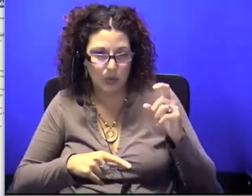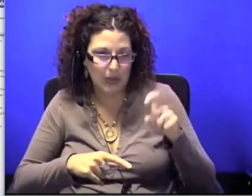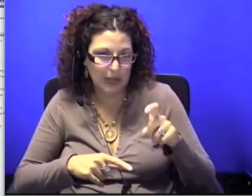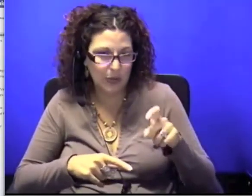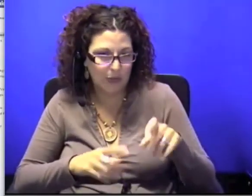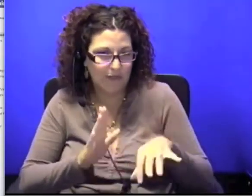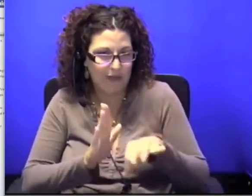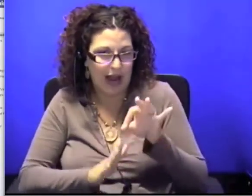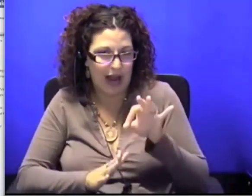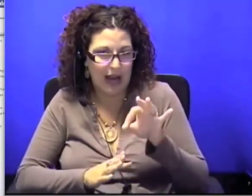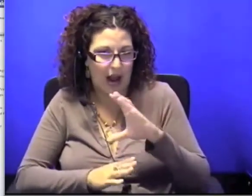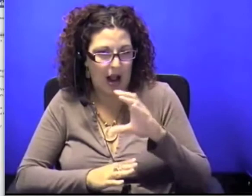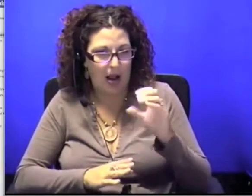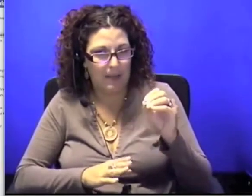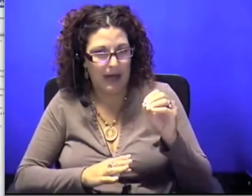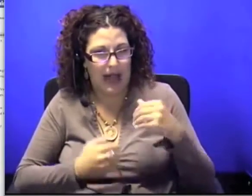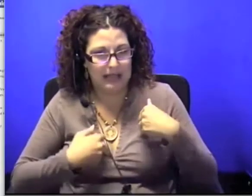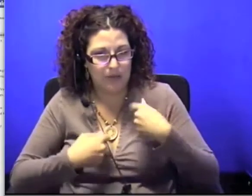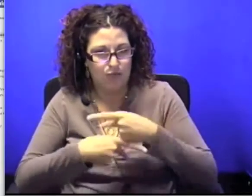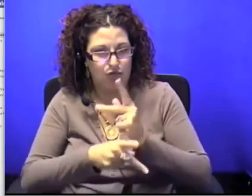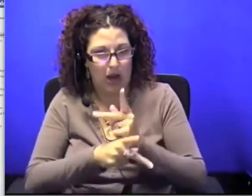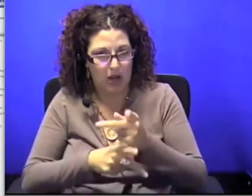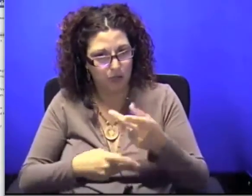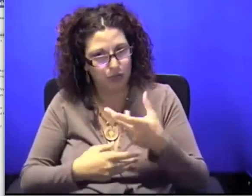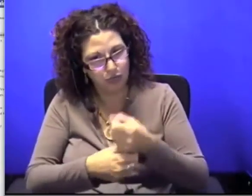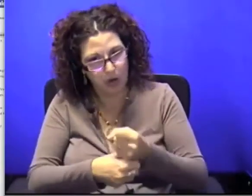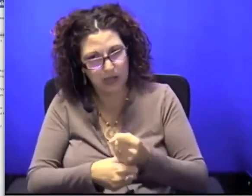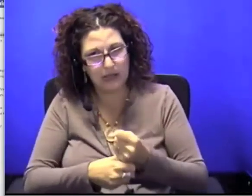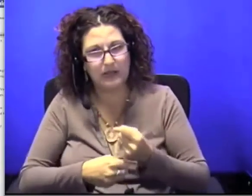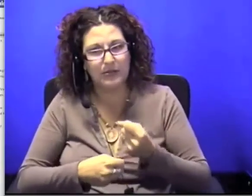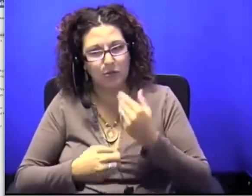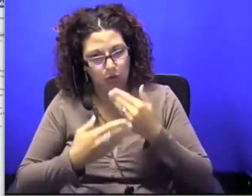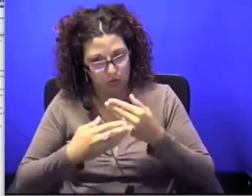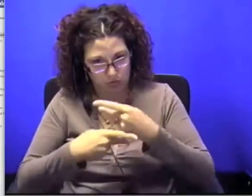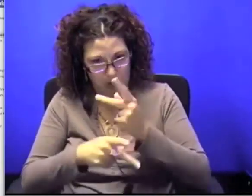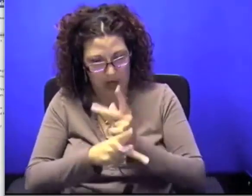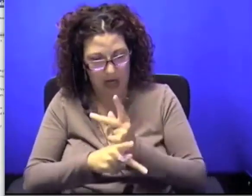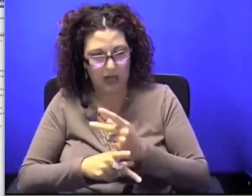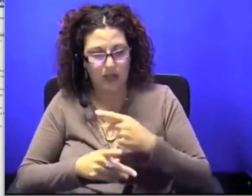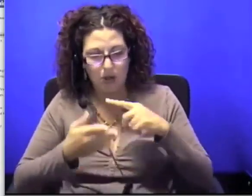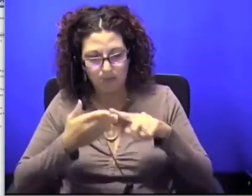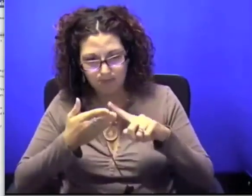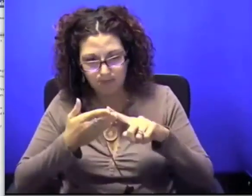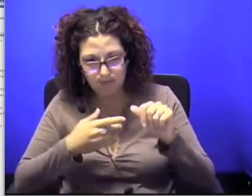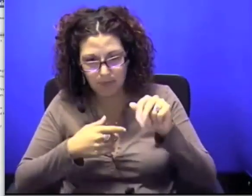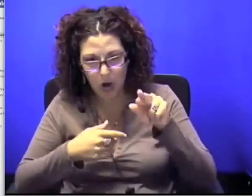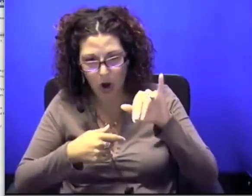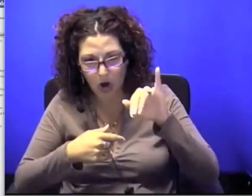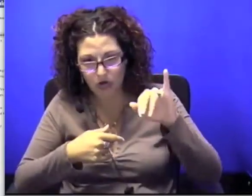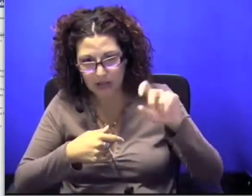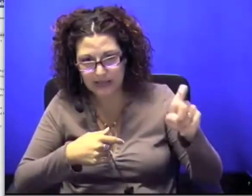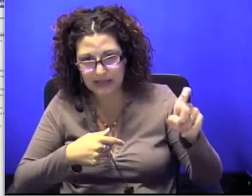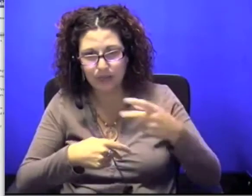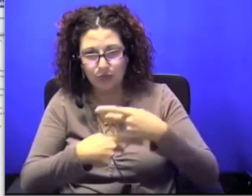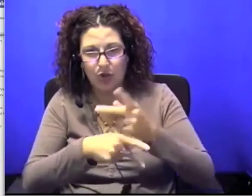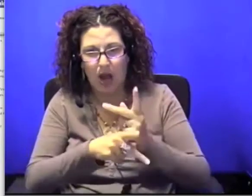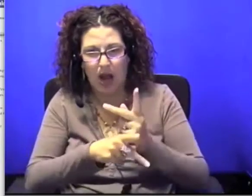has a product that you appreciate, that you trust, that you think is good. I checked out RX's products, and I felt they were